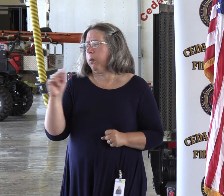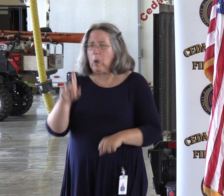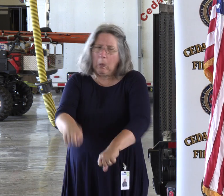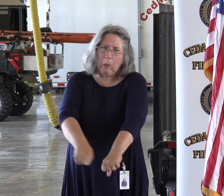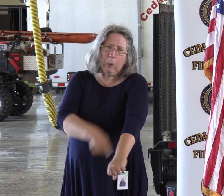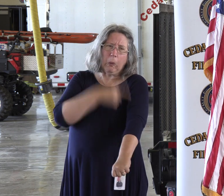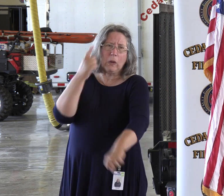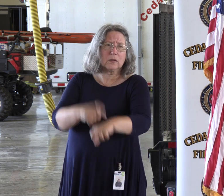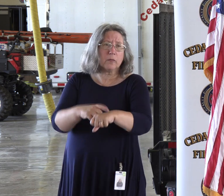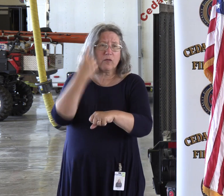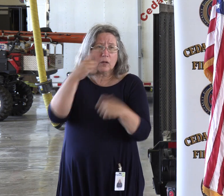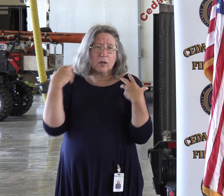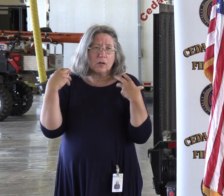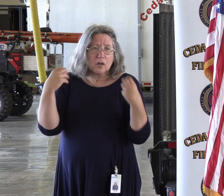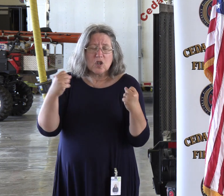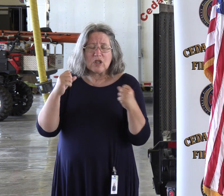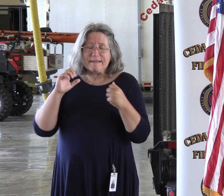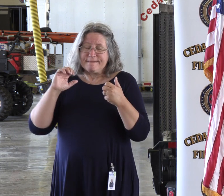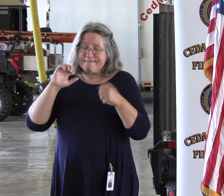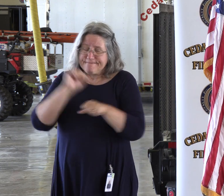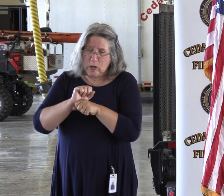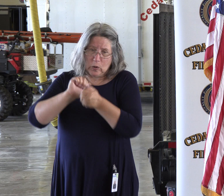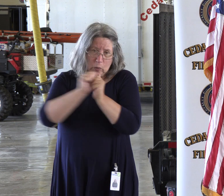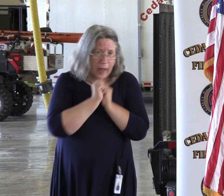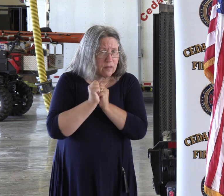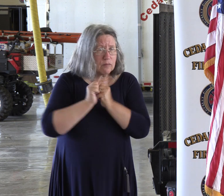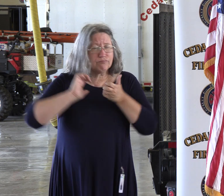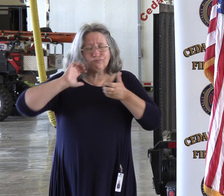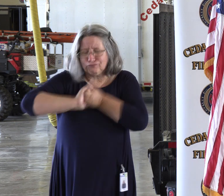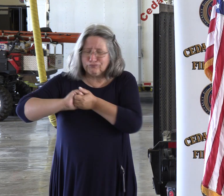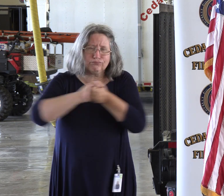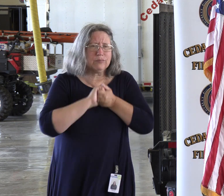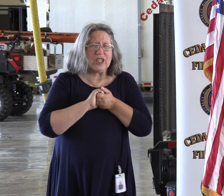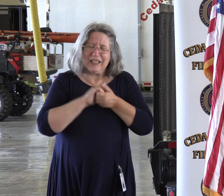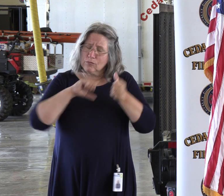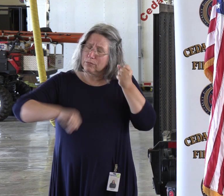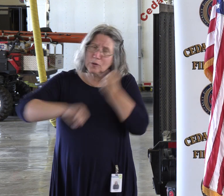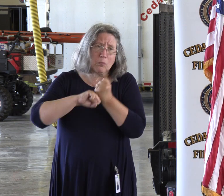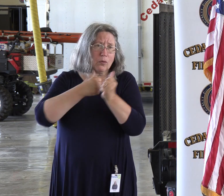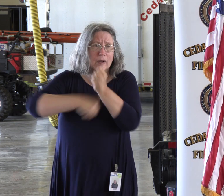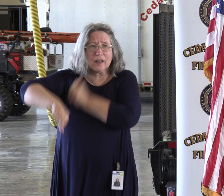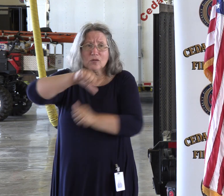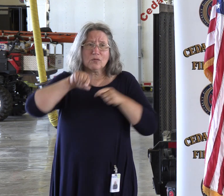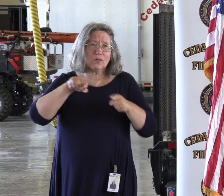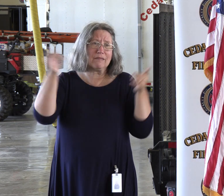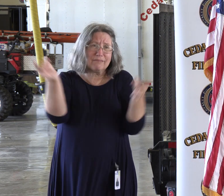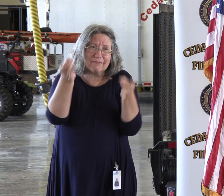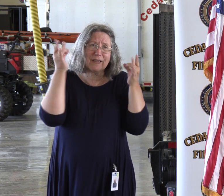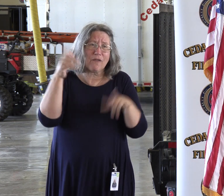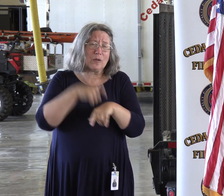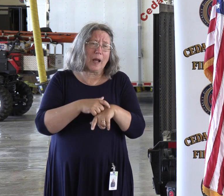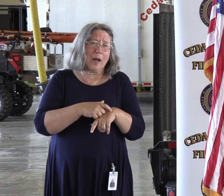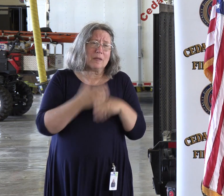stick together, build together, and continue to build a strong community by supporting each other in these difficult times. Thank